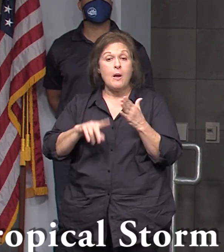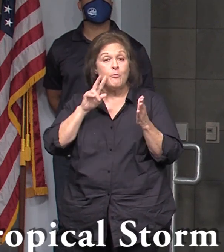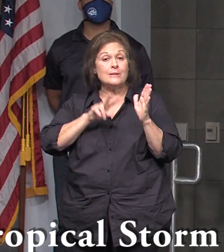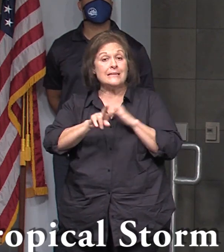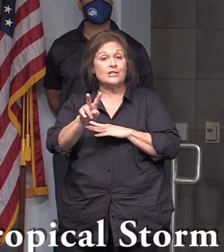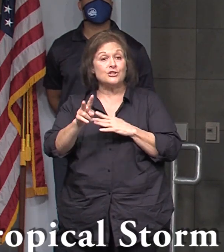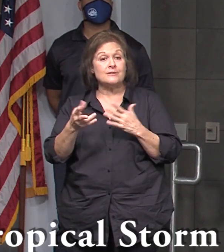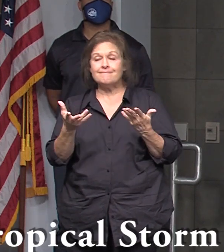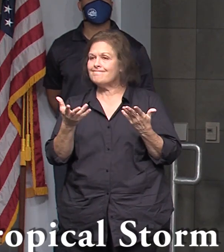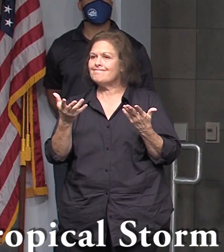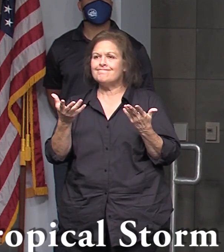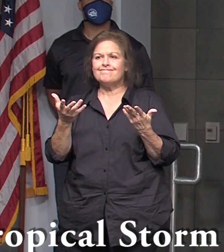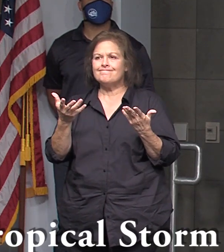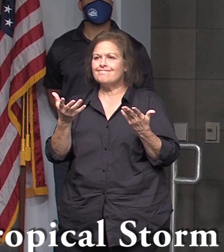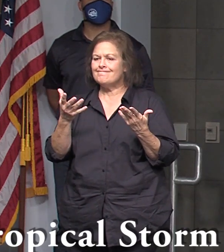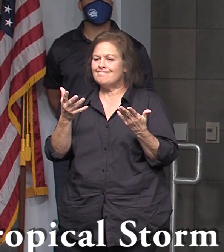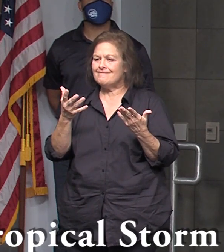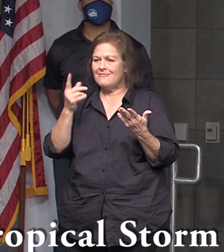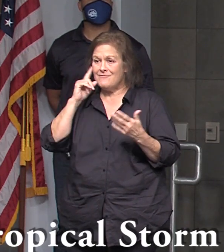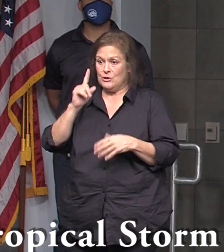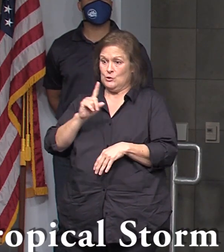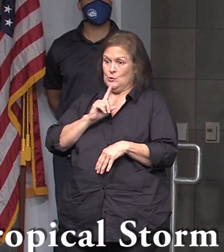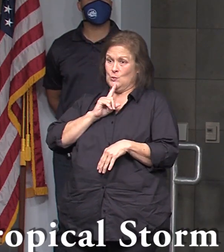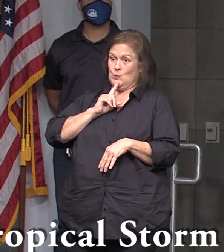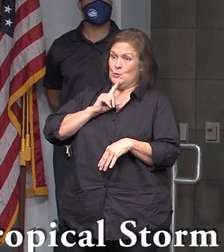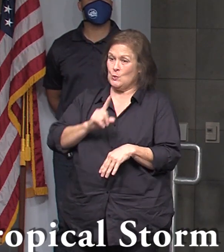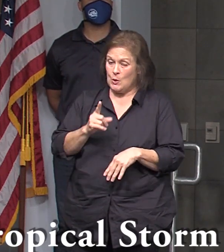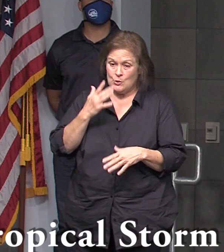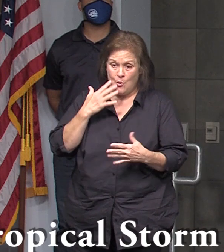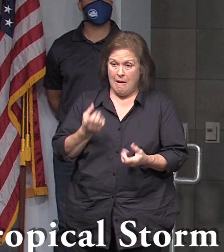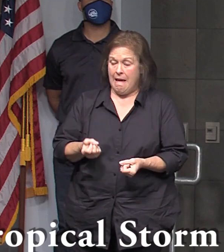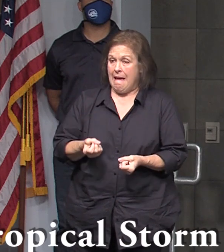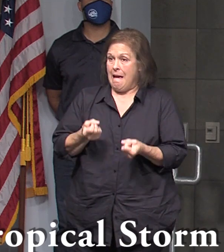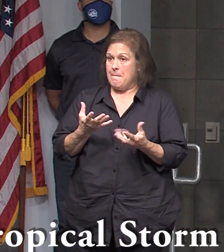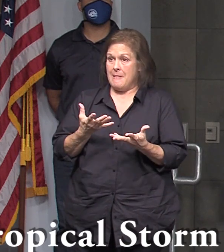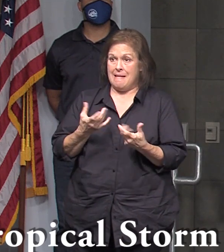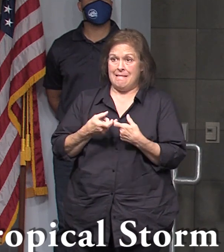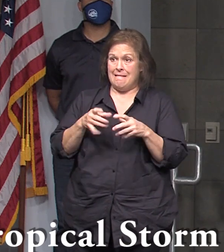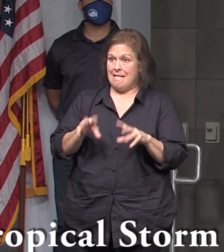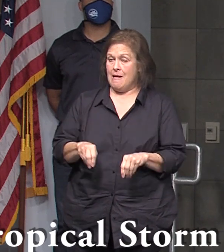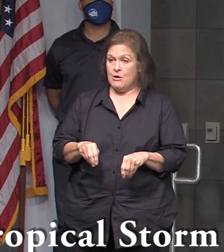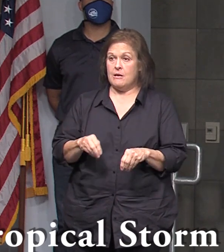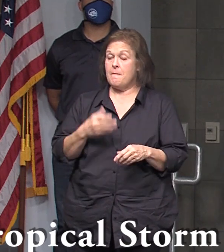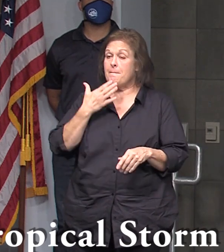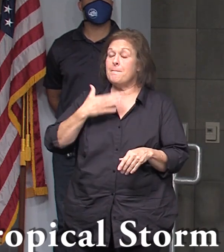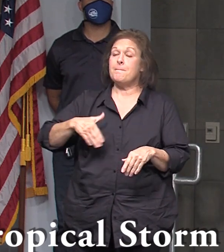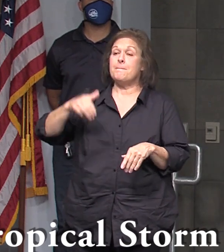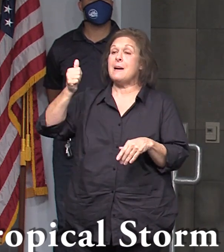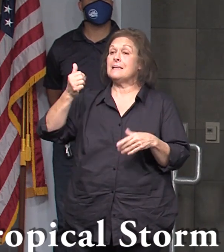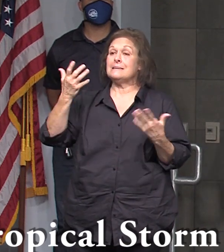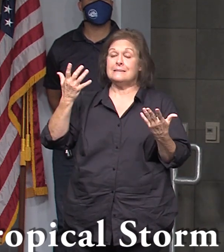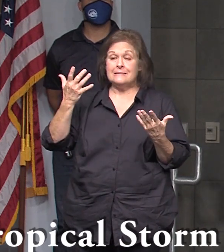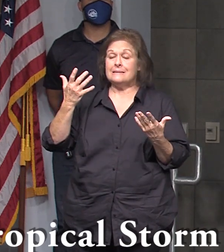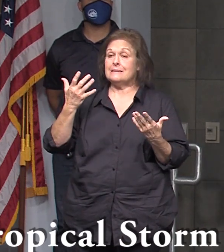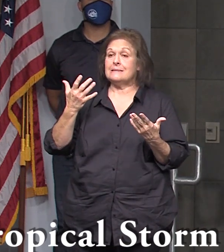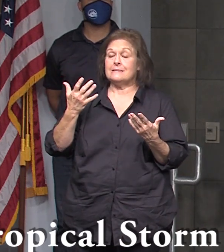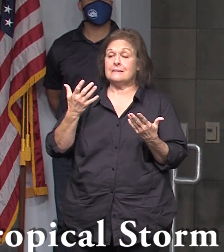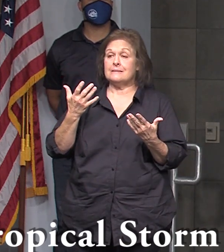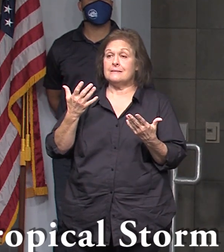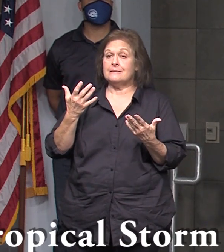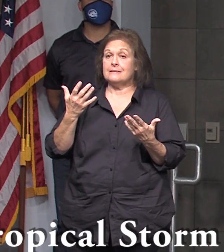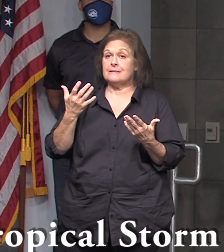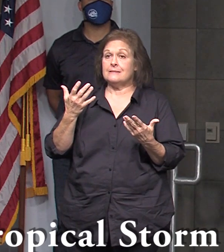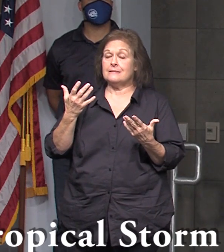this time, we do not have a solid number that we are able to share with the public. The best advice that we give is what I hit on my